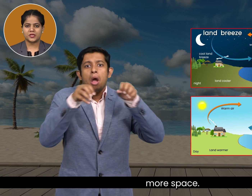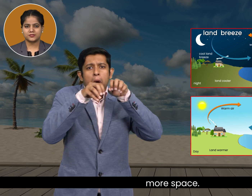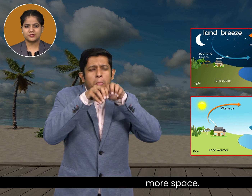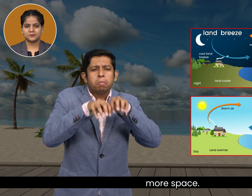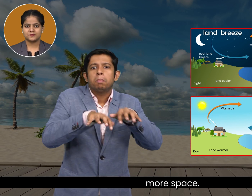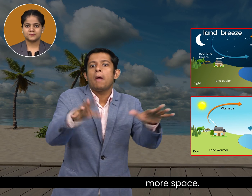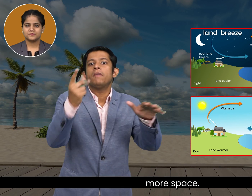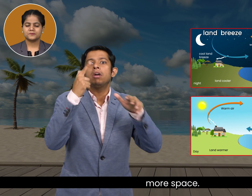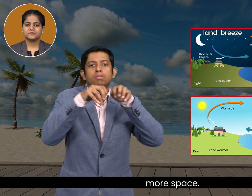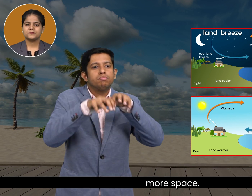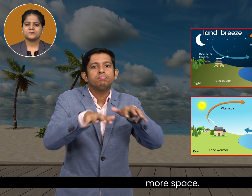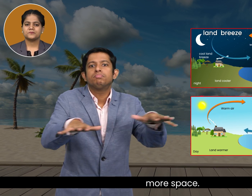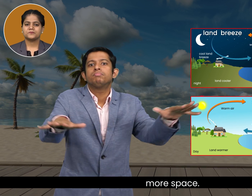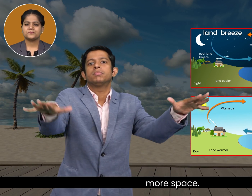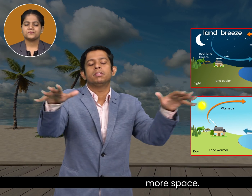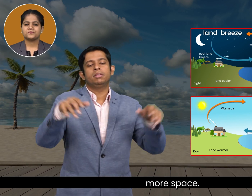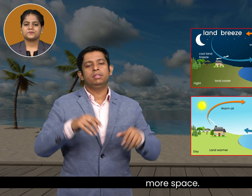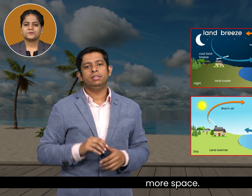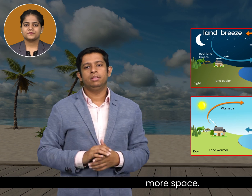more space.